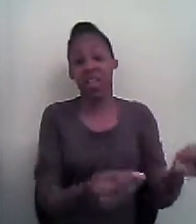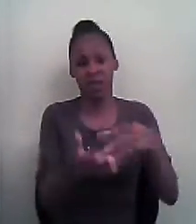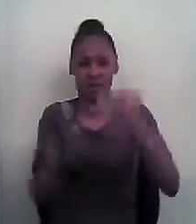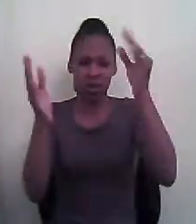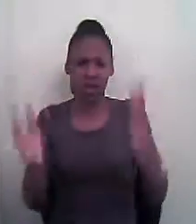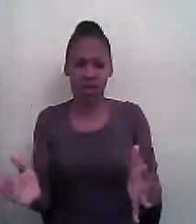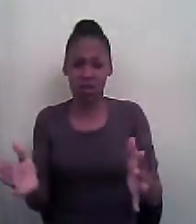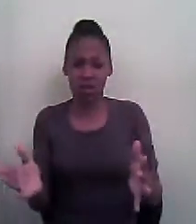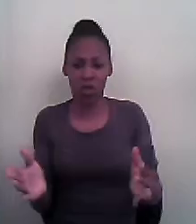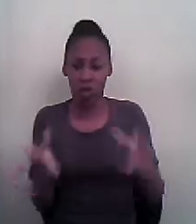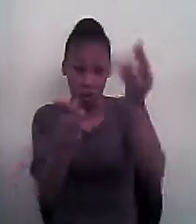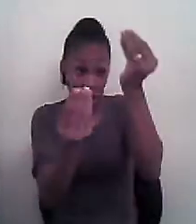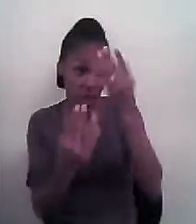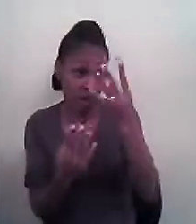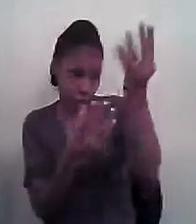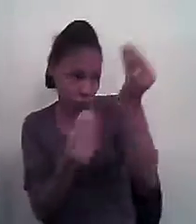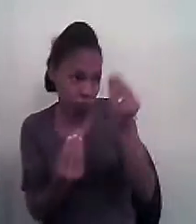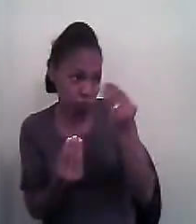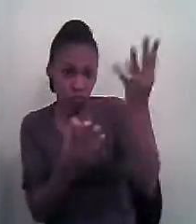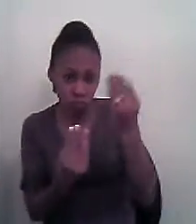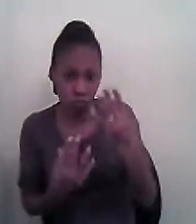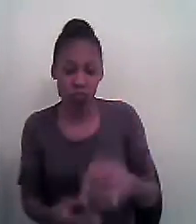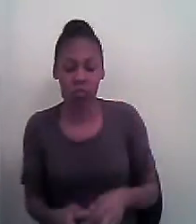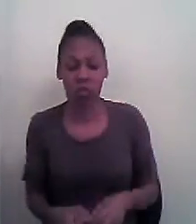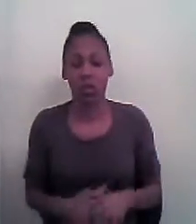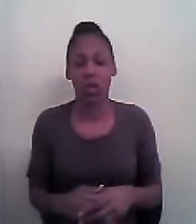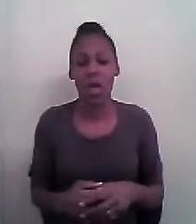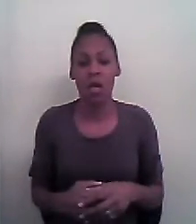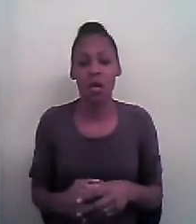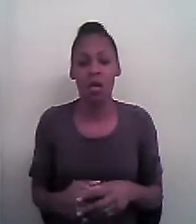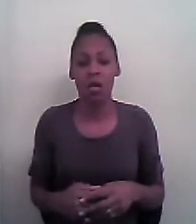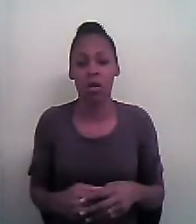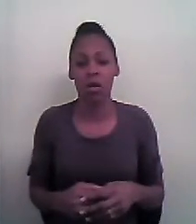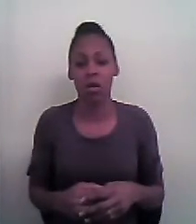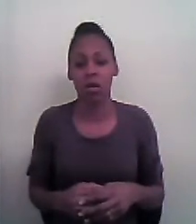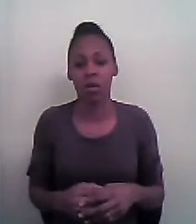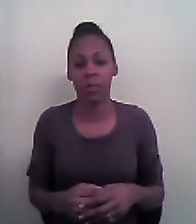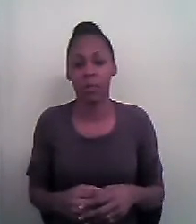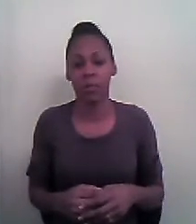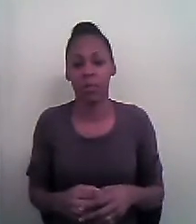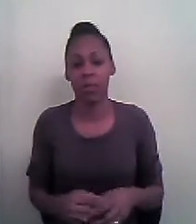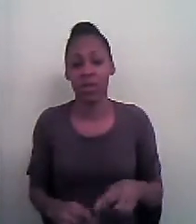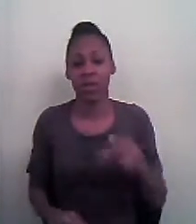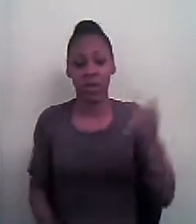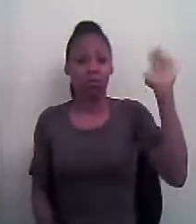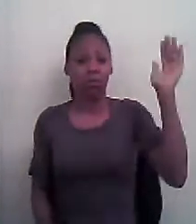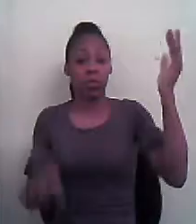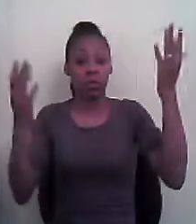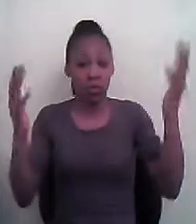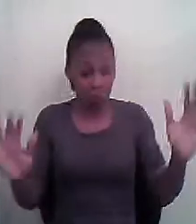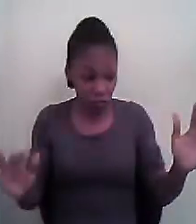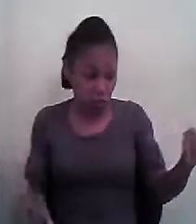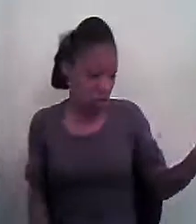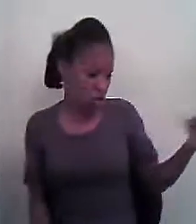So in that 3-week period after his lecture, we did all kinds of different research, reading and writing assignments, which